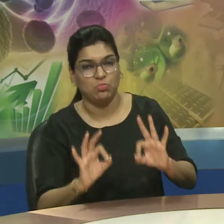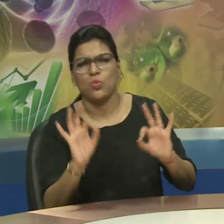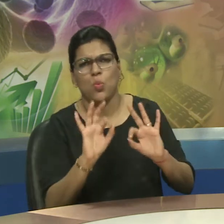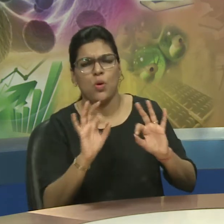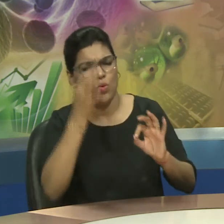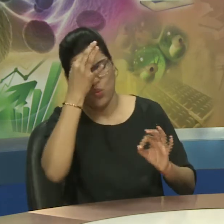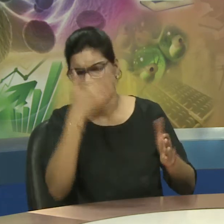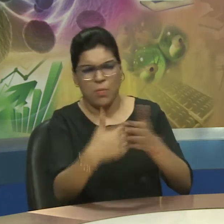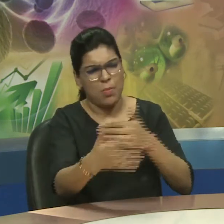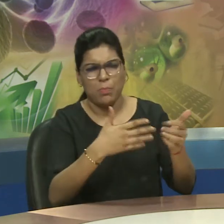for time.